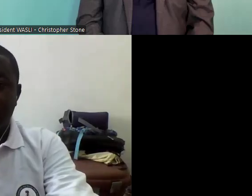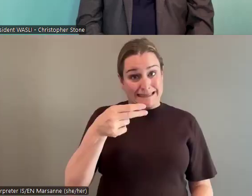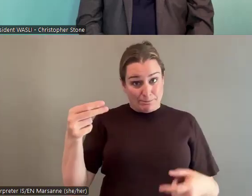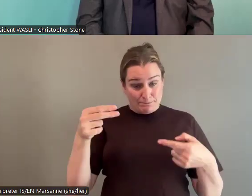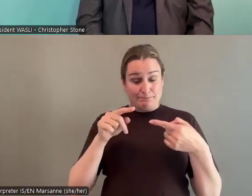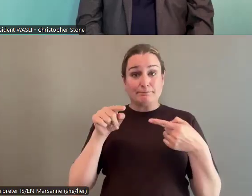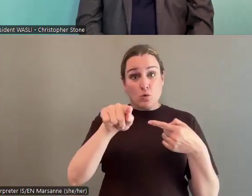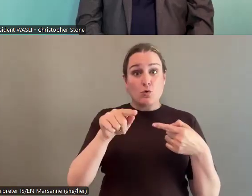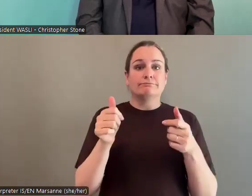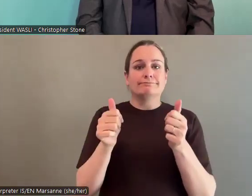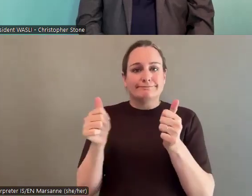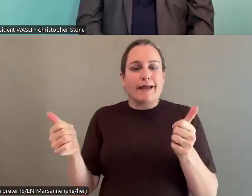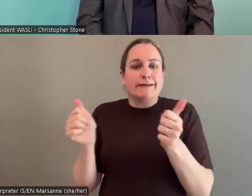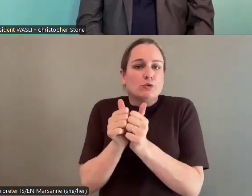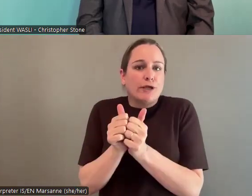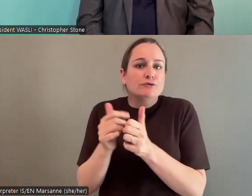please.